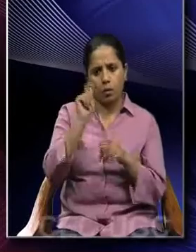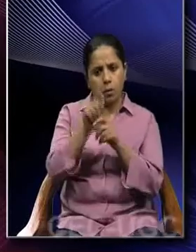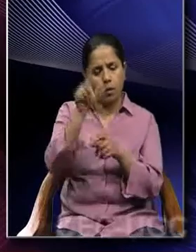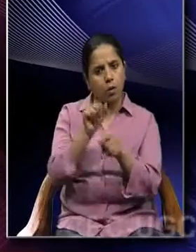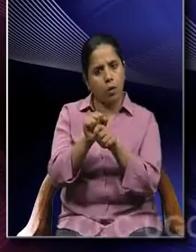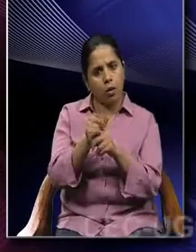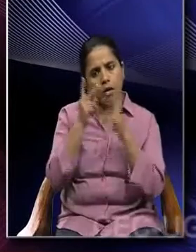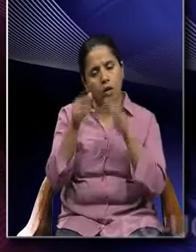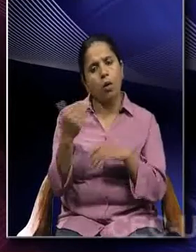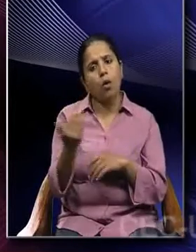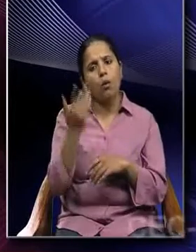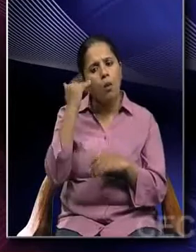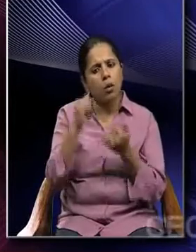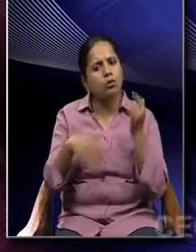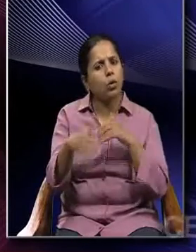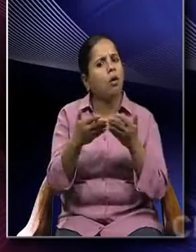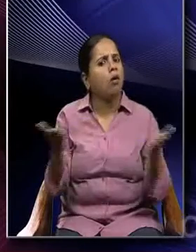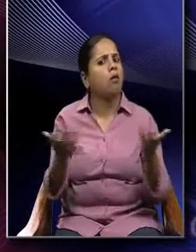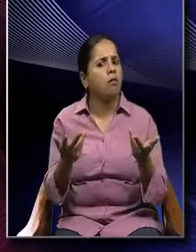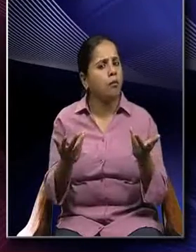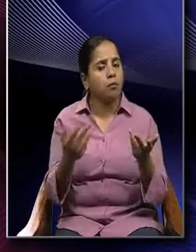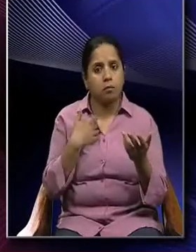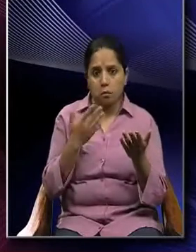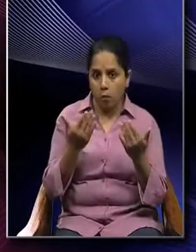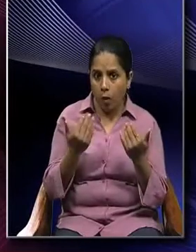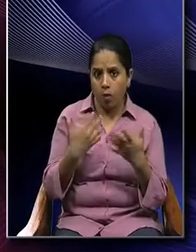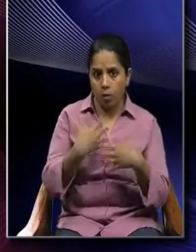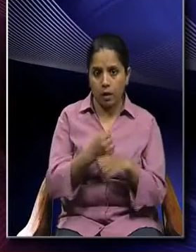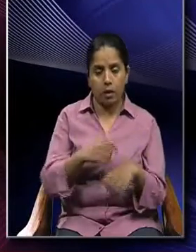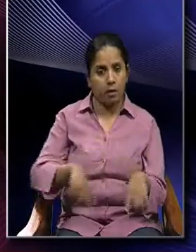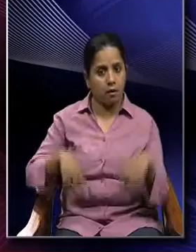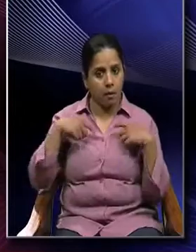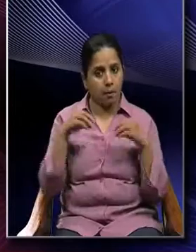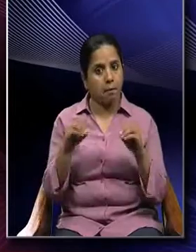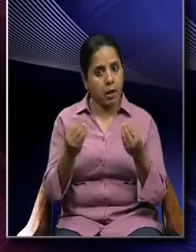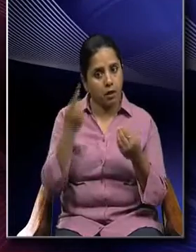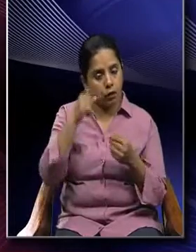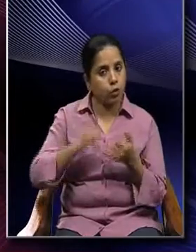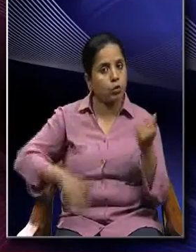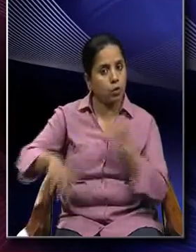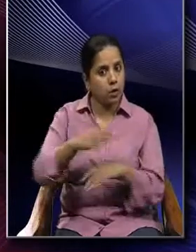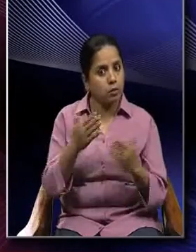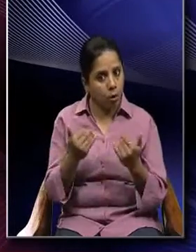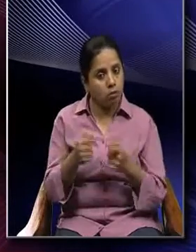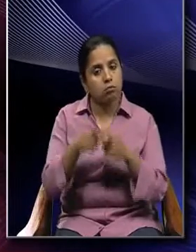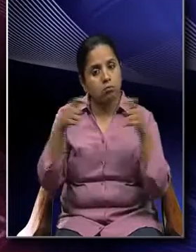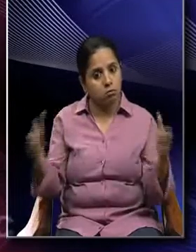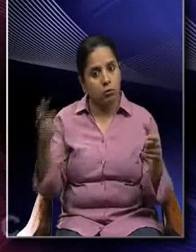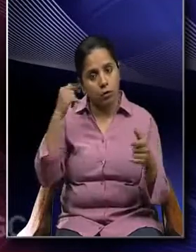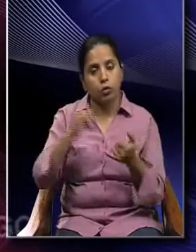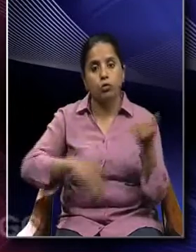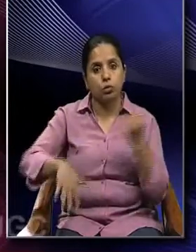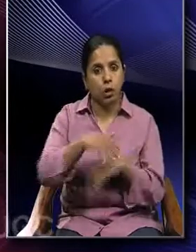not the society at large? Can we make the life better for society at large, for society in